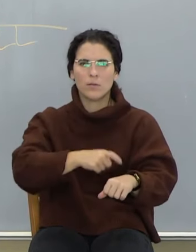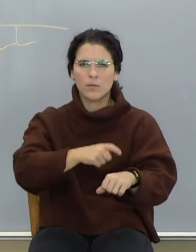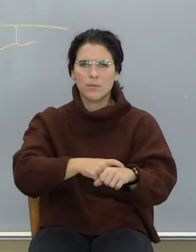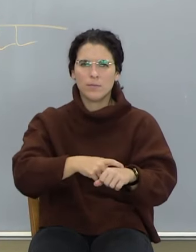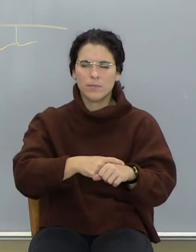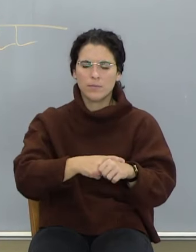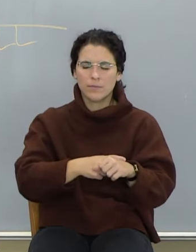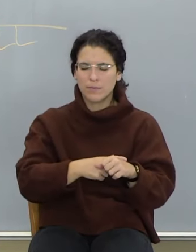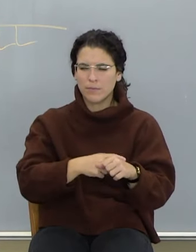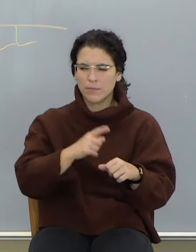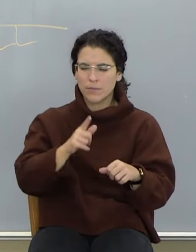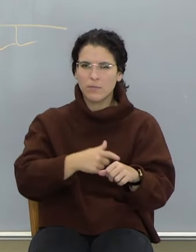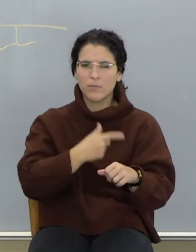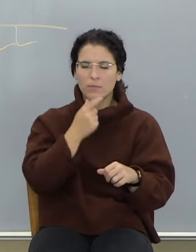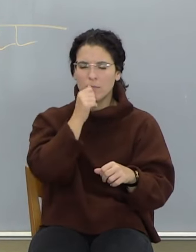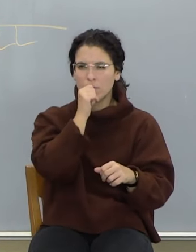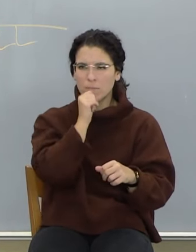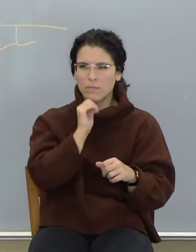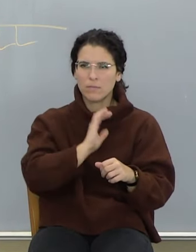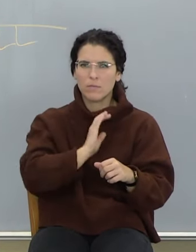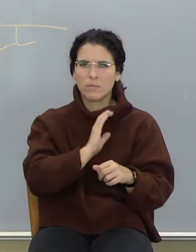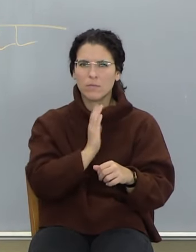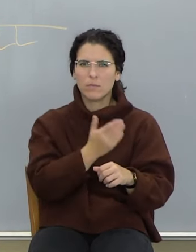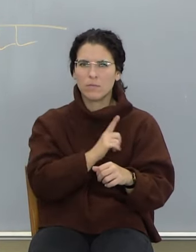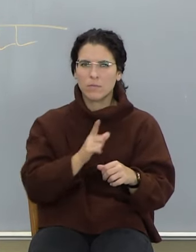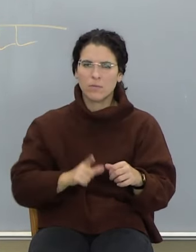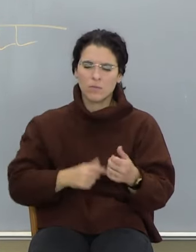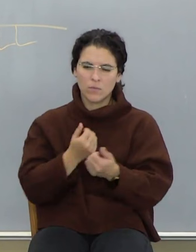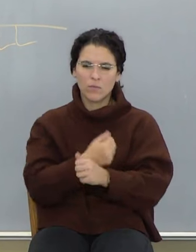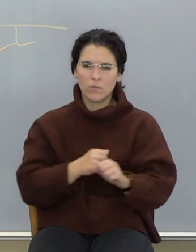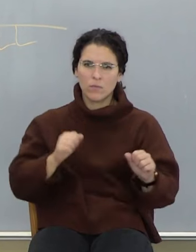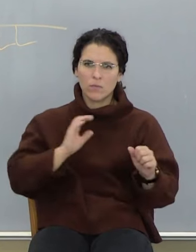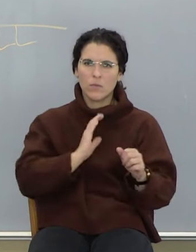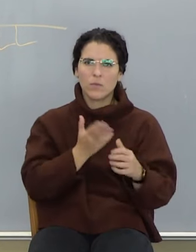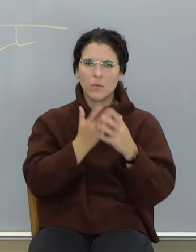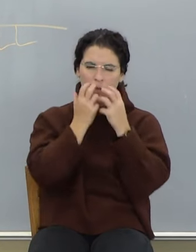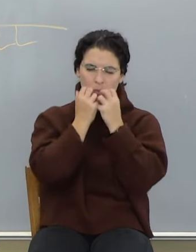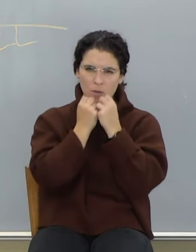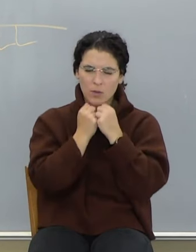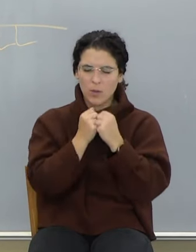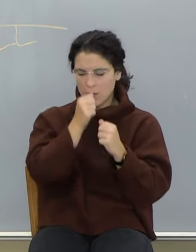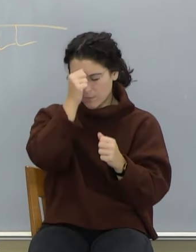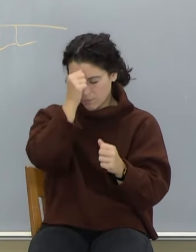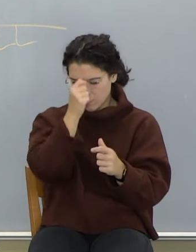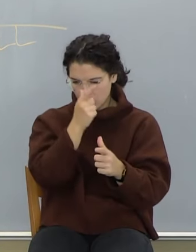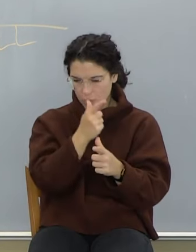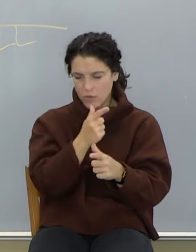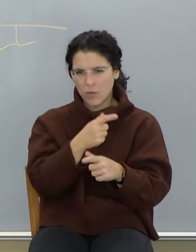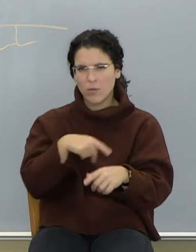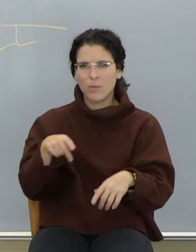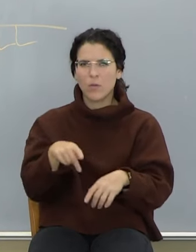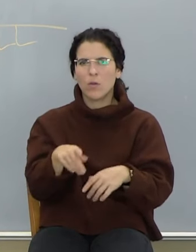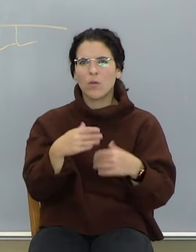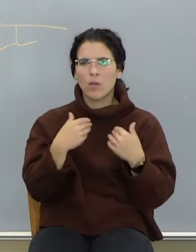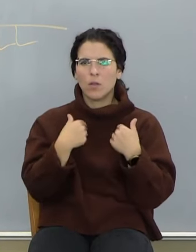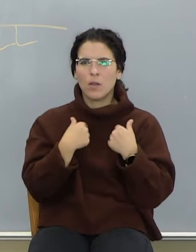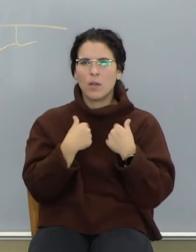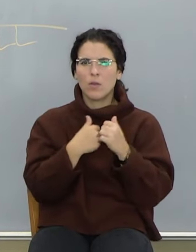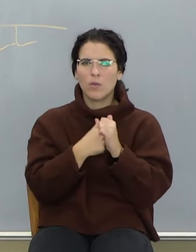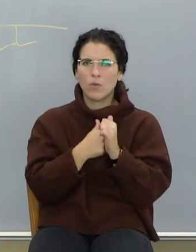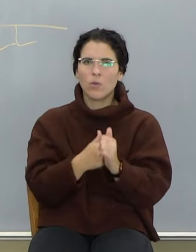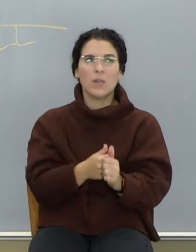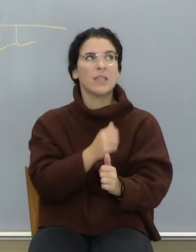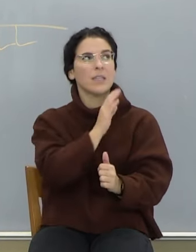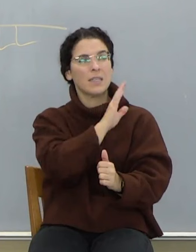to count that the long suffering of our Lord is salvation, even as our beloved brother Paul also had, according to